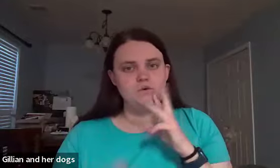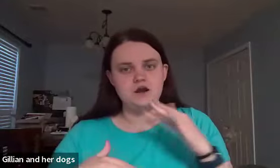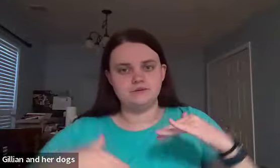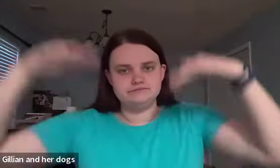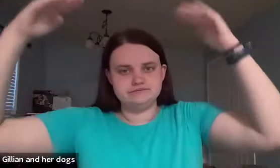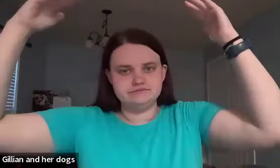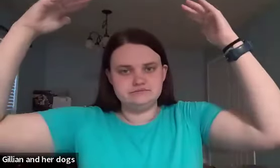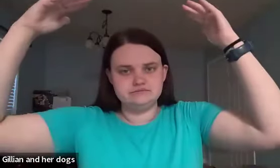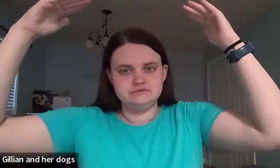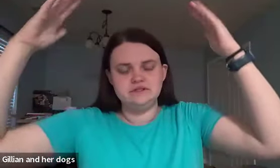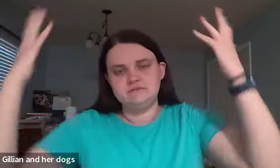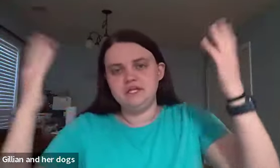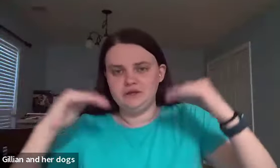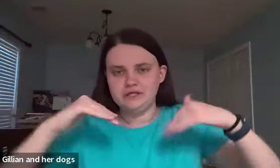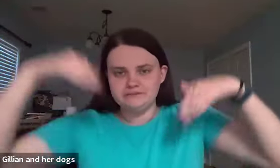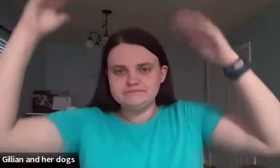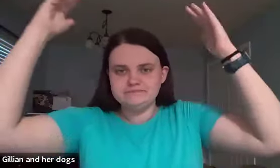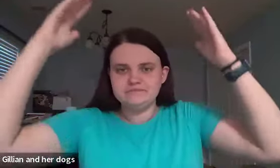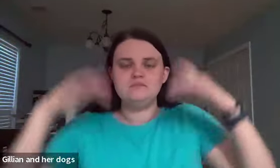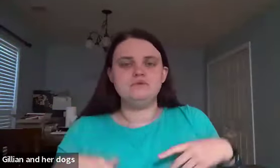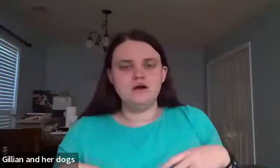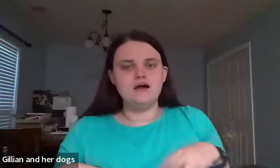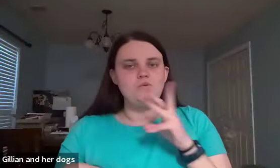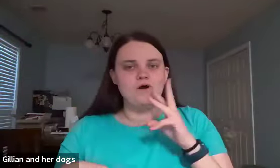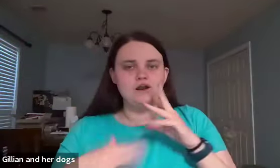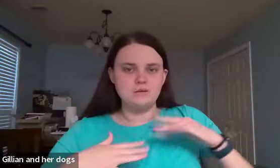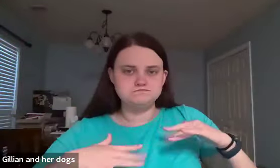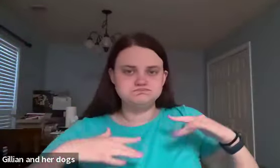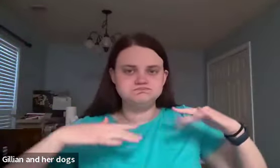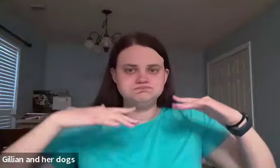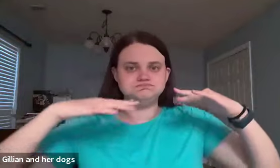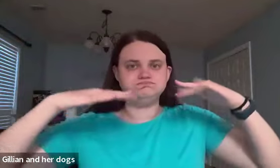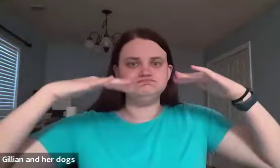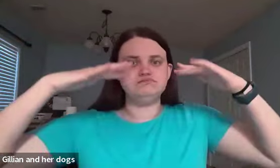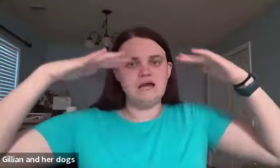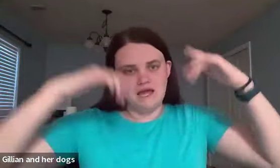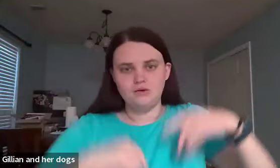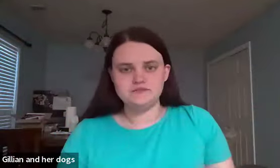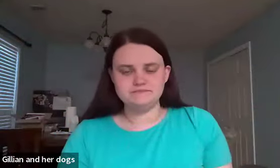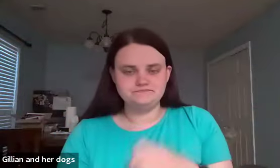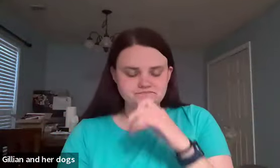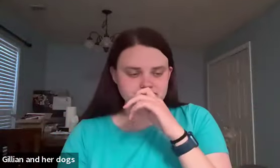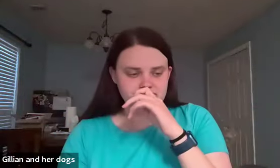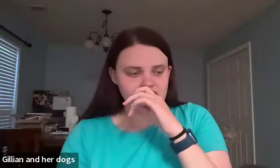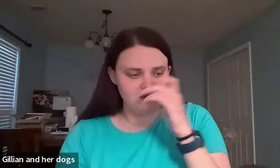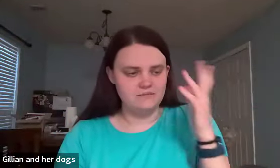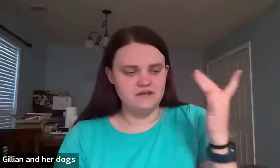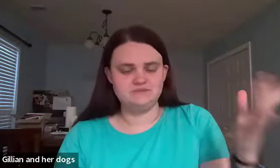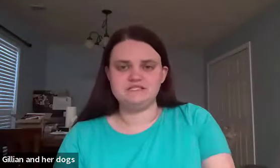go water. I mean, you could, but water helps express